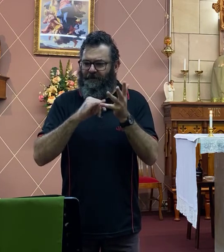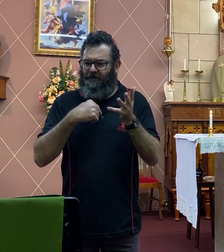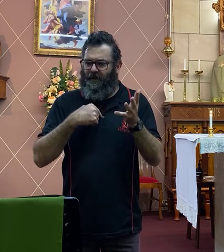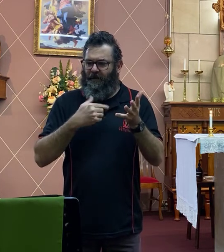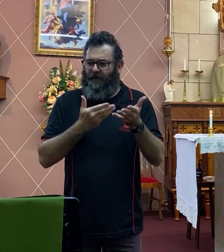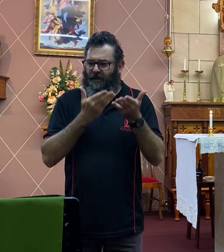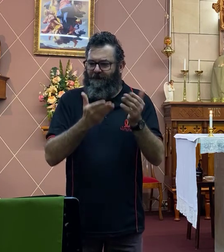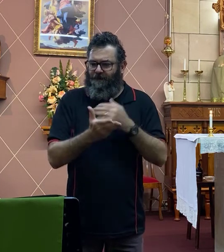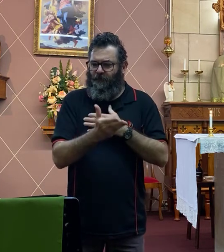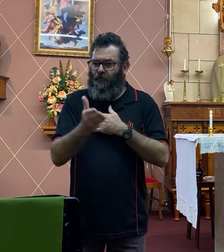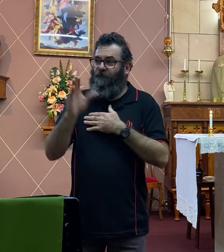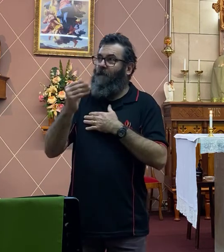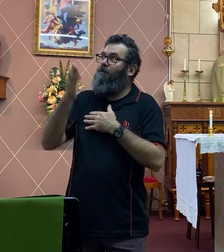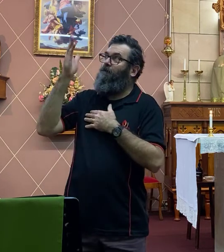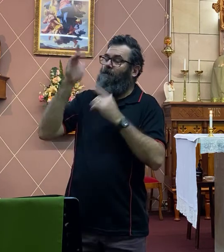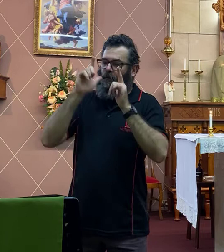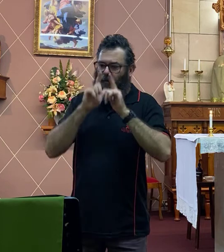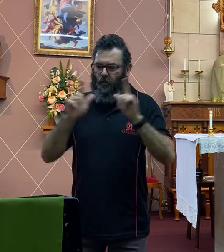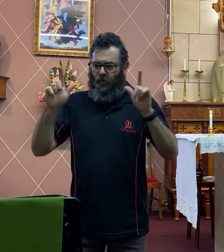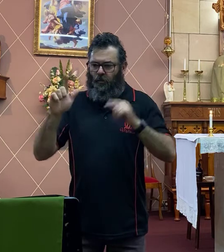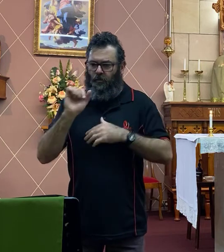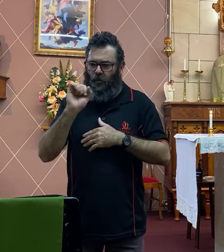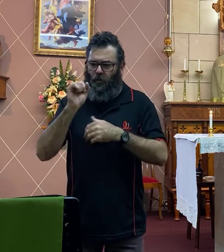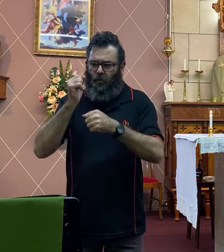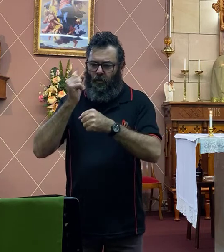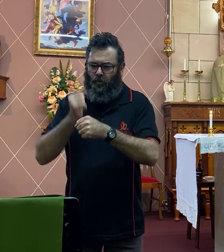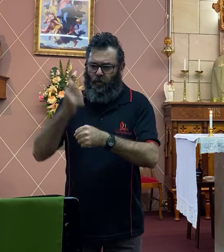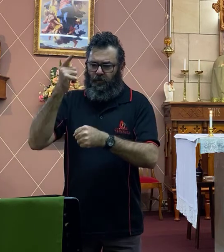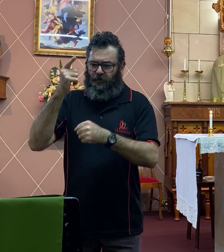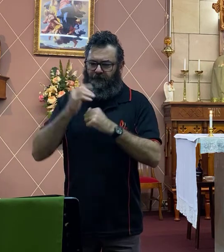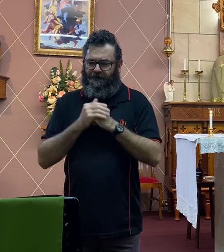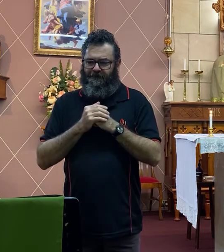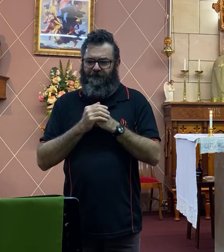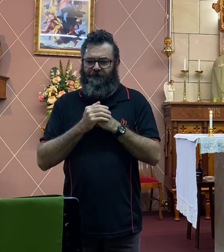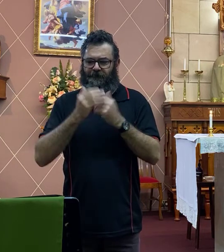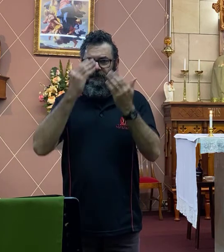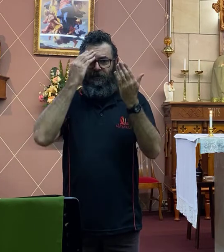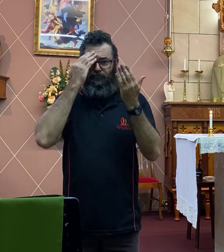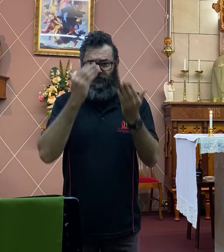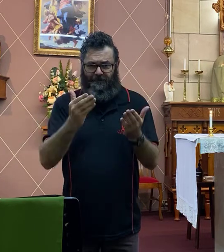the commandments that I give you from the Lord your God.